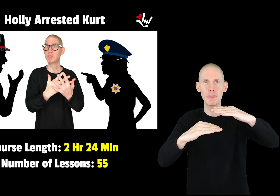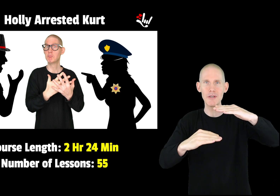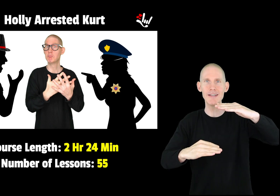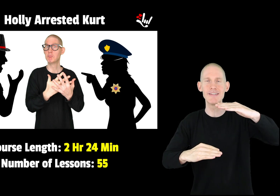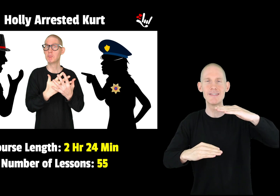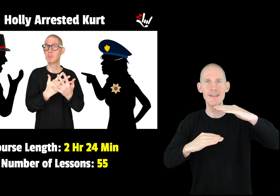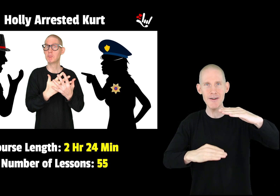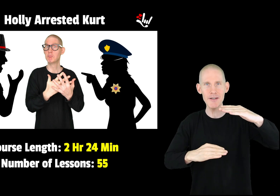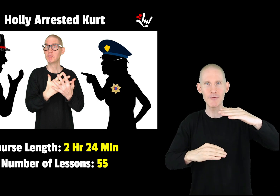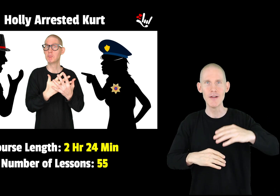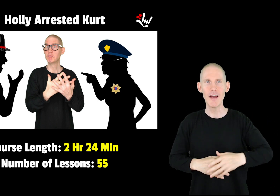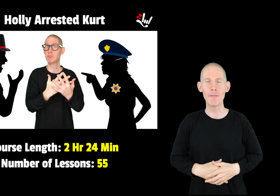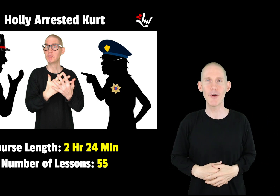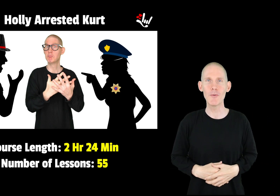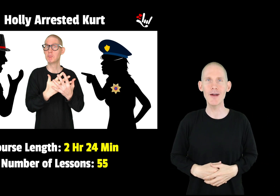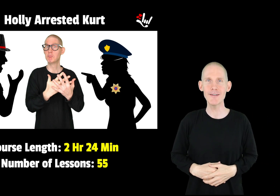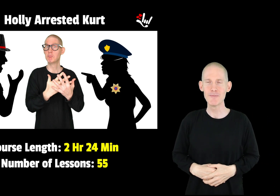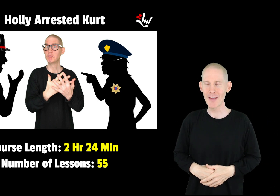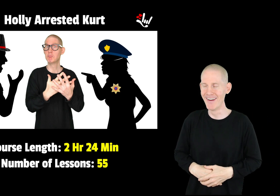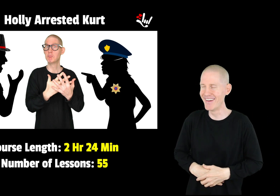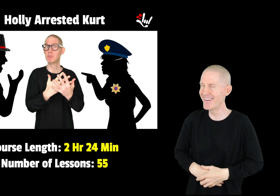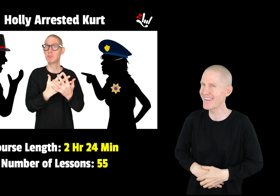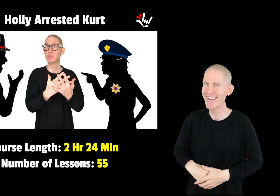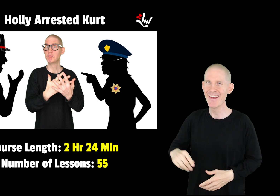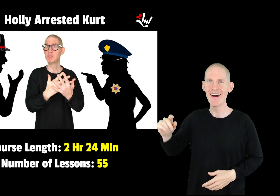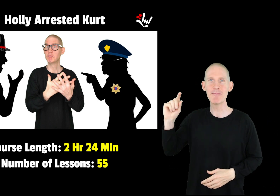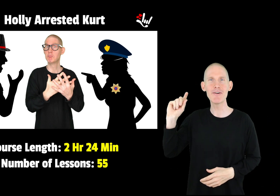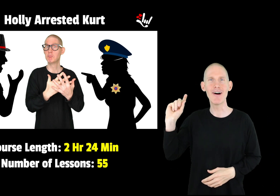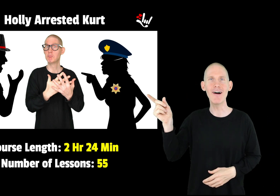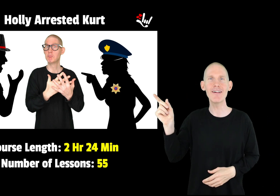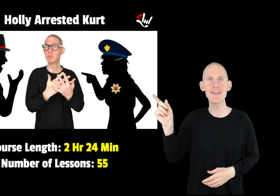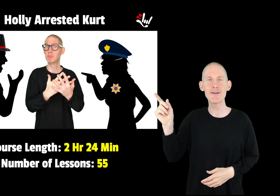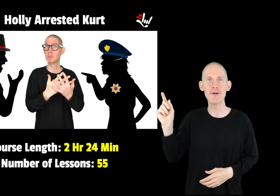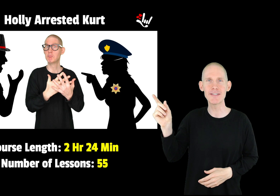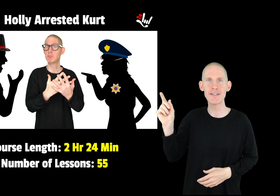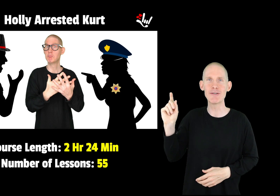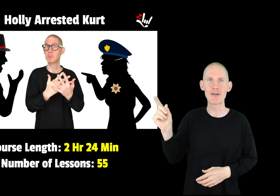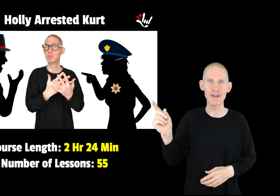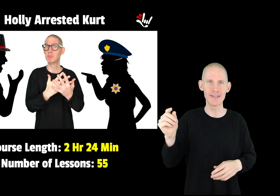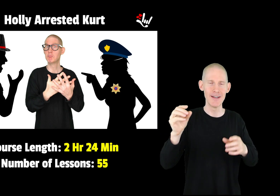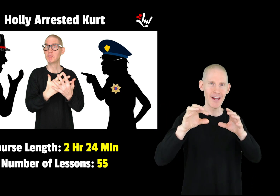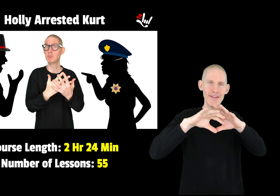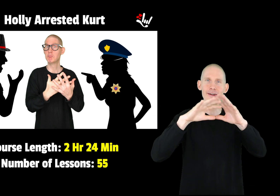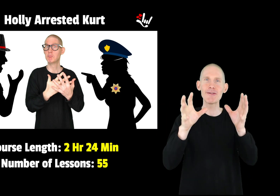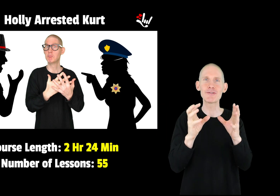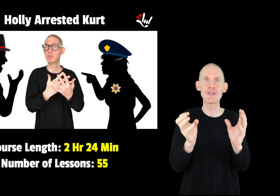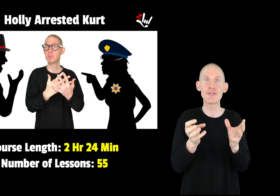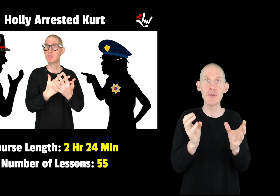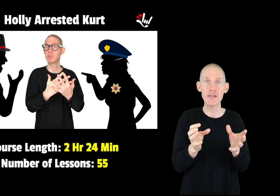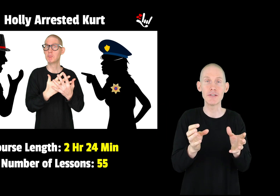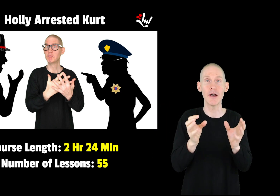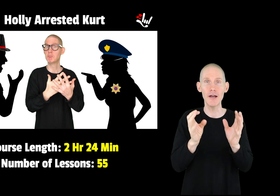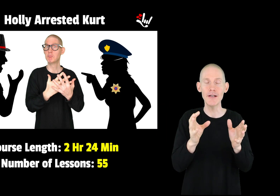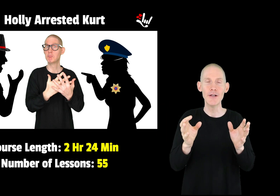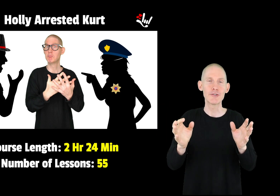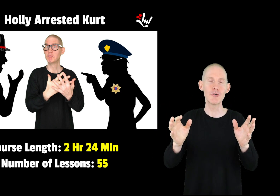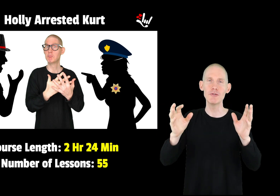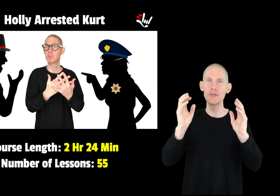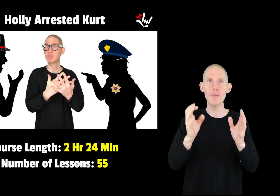complete narrative. About what? About Holly arresting Kurt and their little situation. So you jump in,